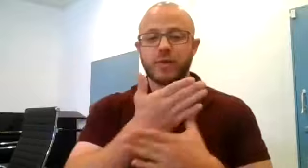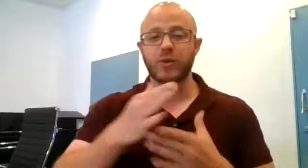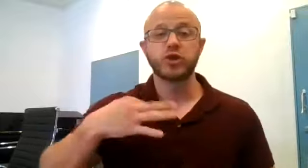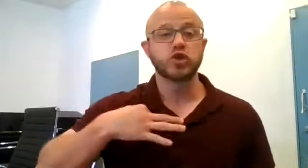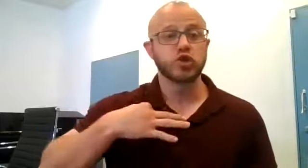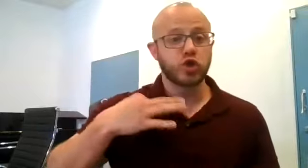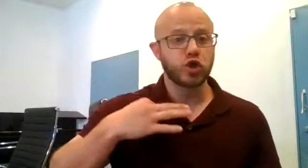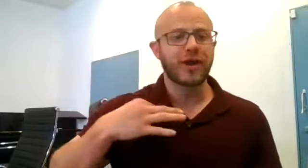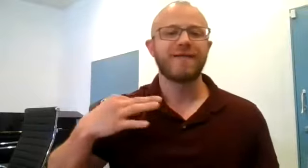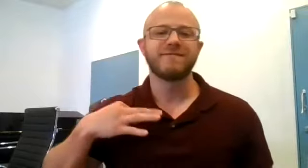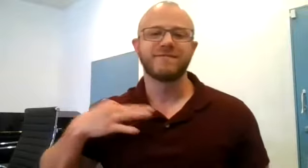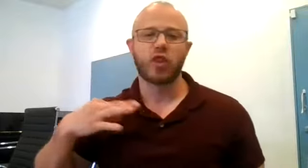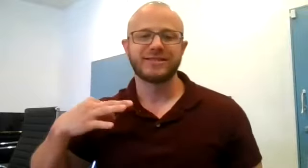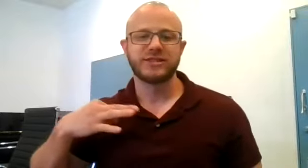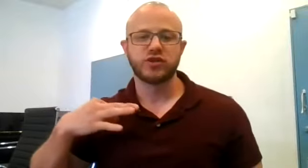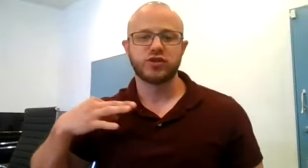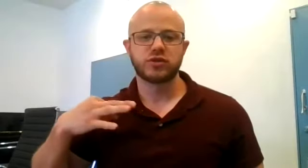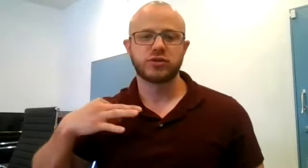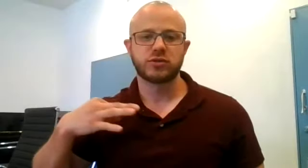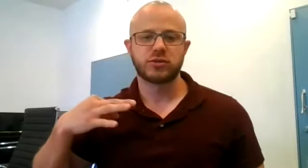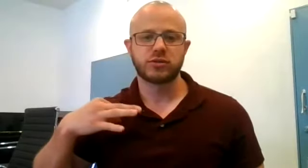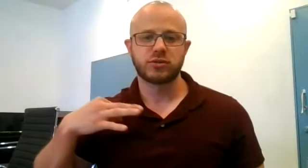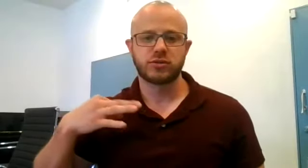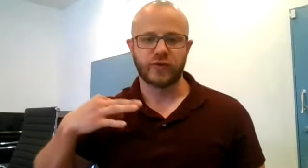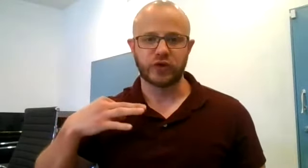Don't get confused between shirt and volunteer.